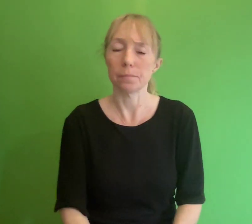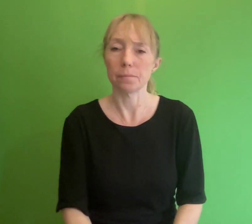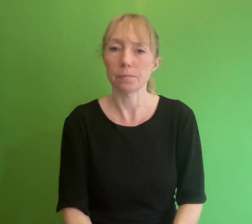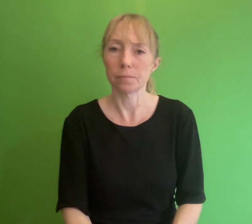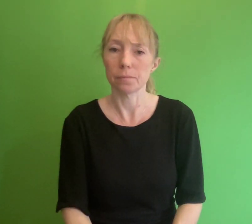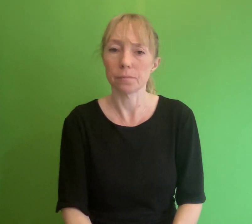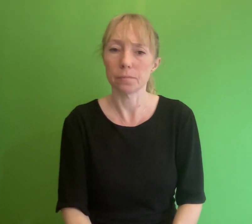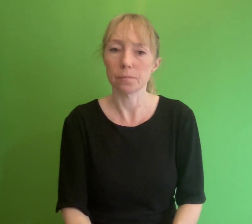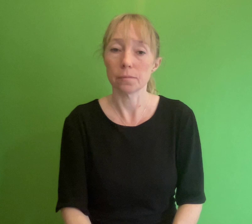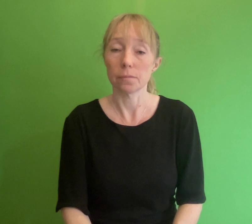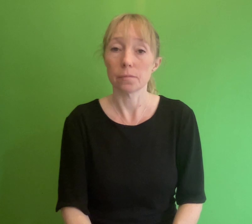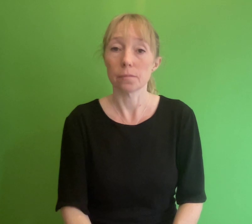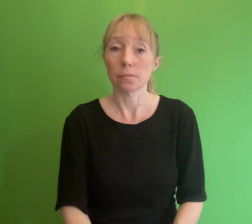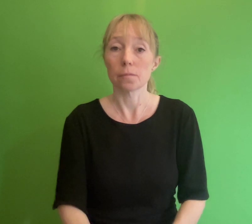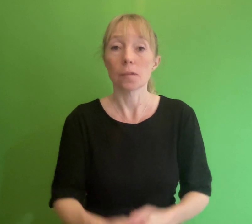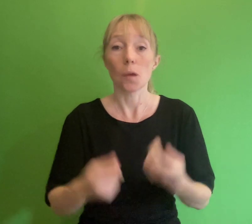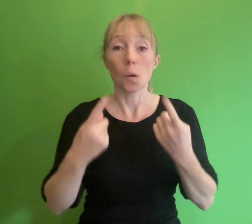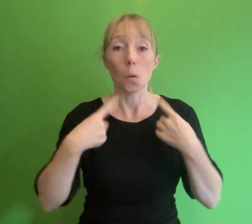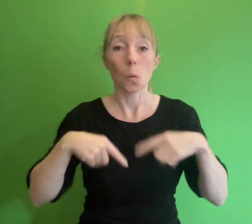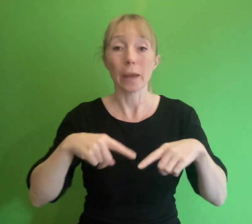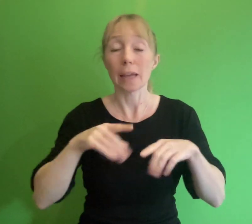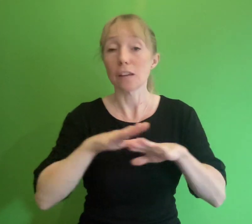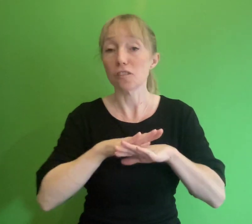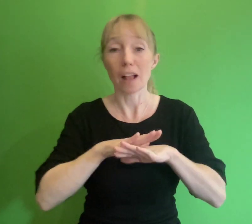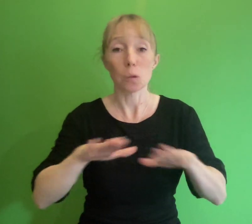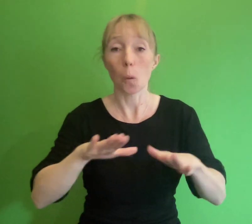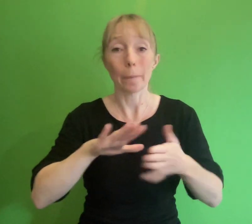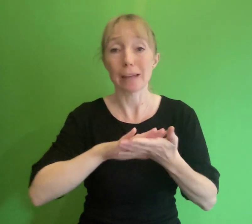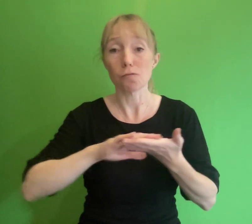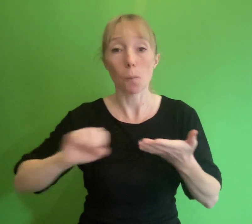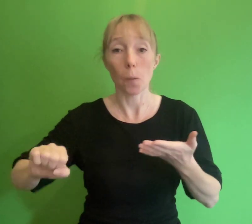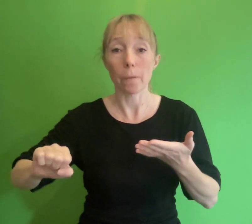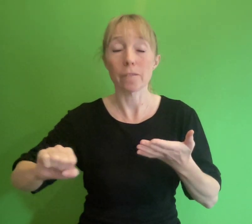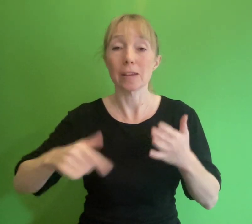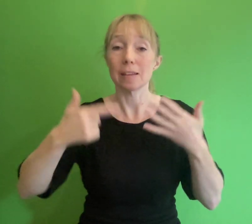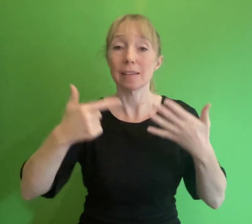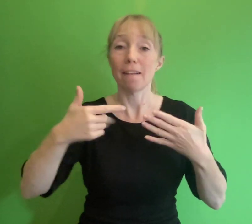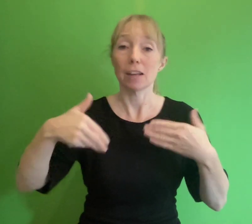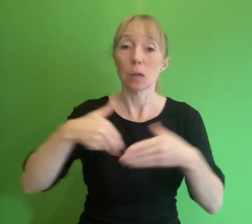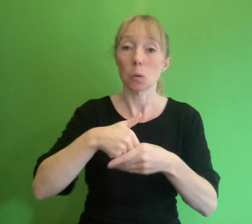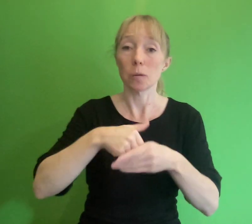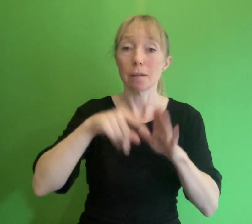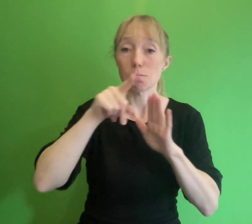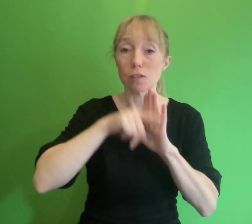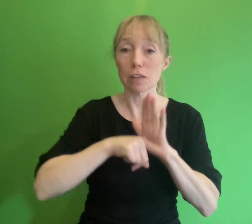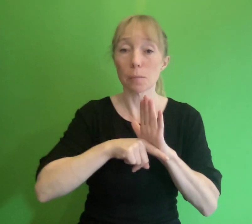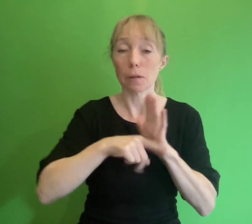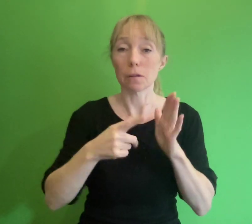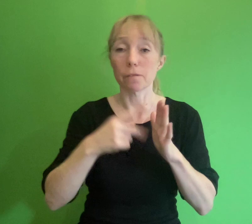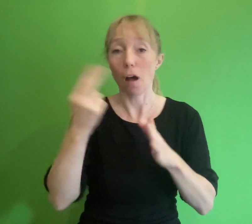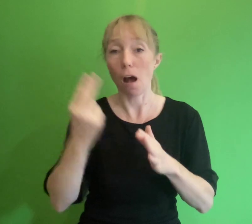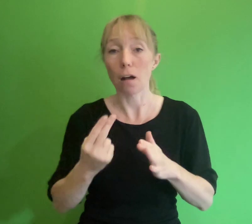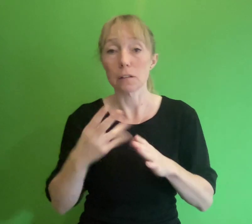We shall not be removed. 7 inclusive principles for arts and cultural organisations.